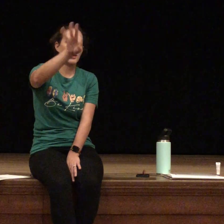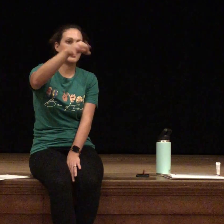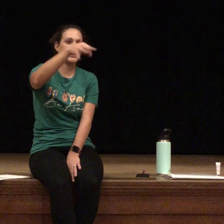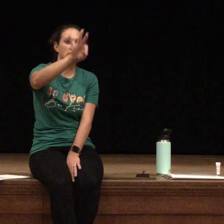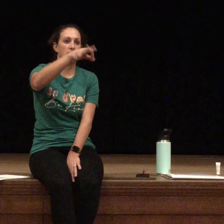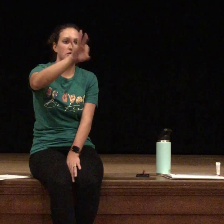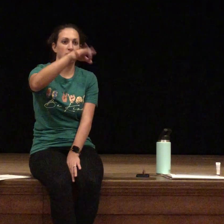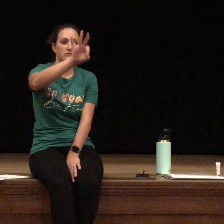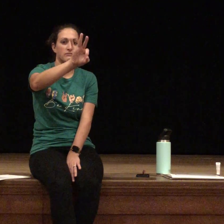19,